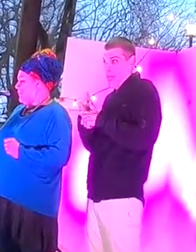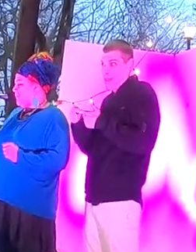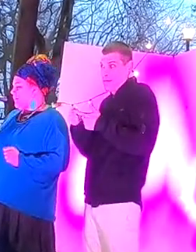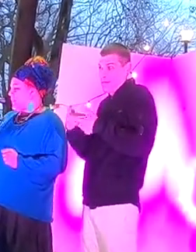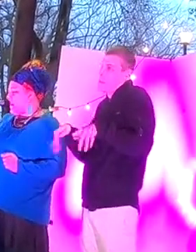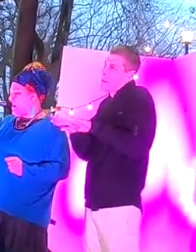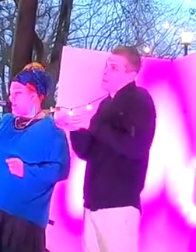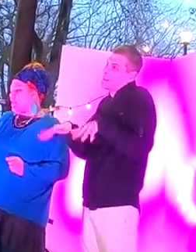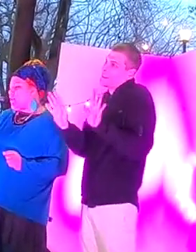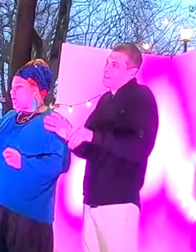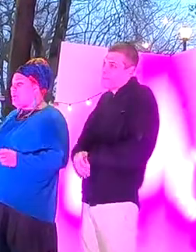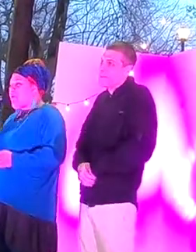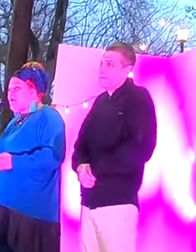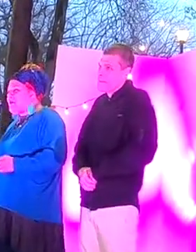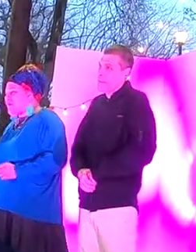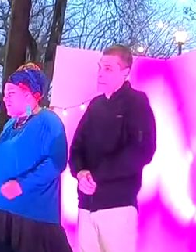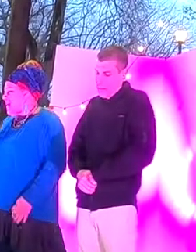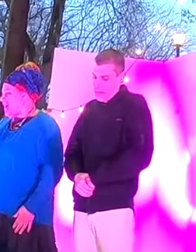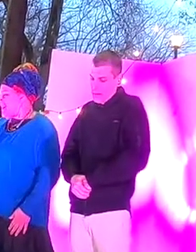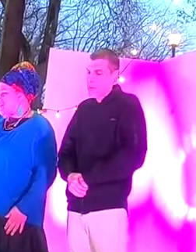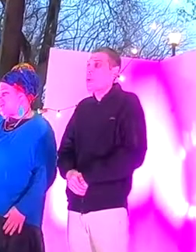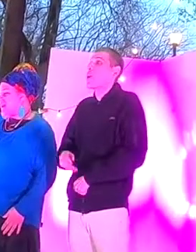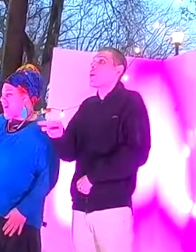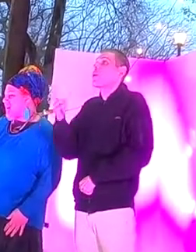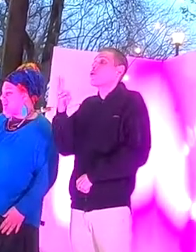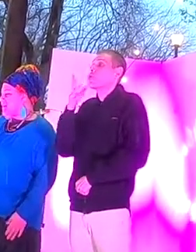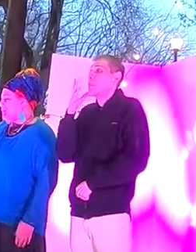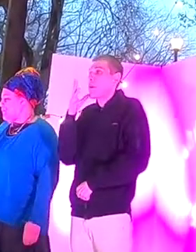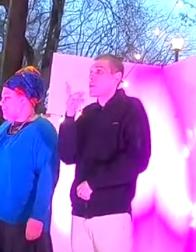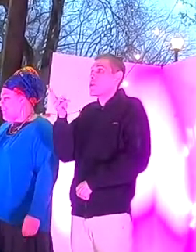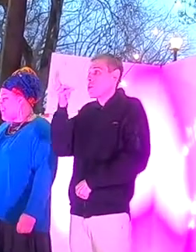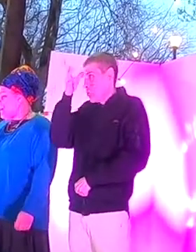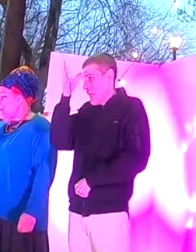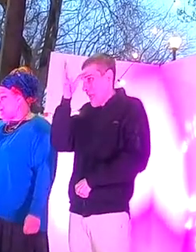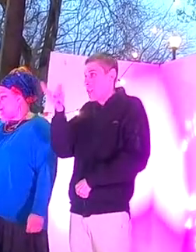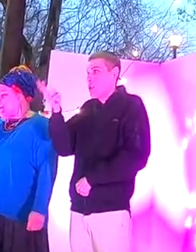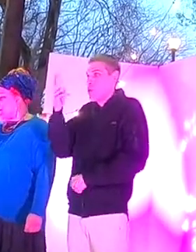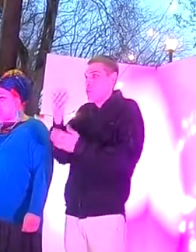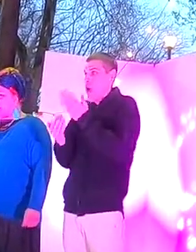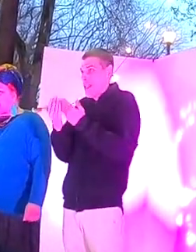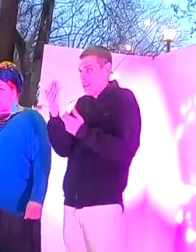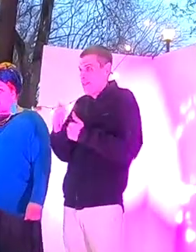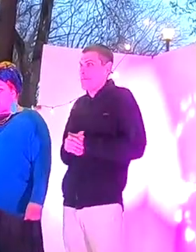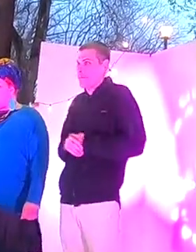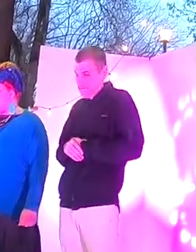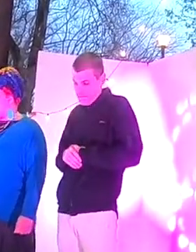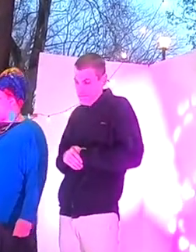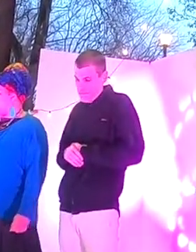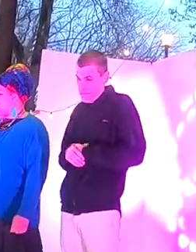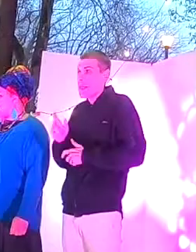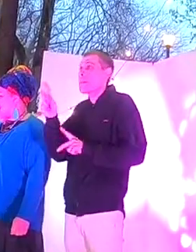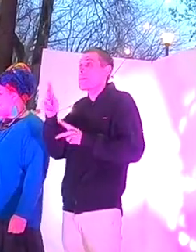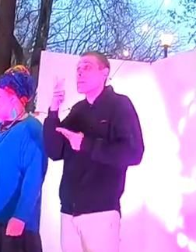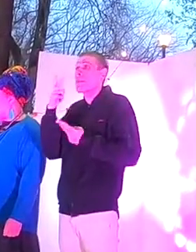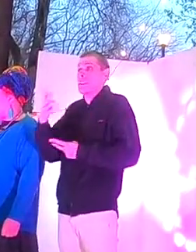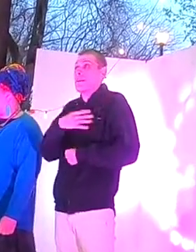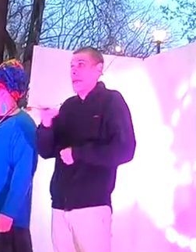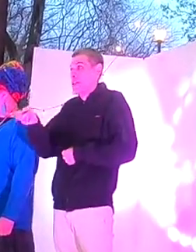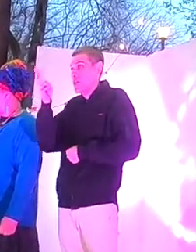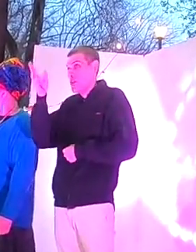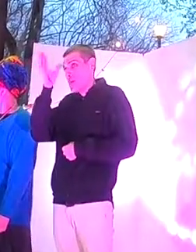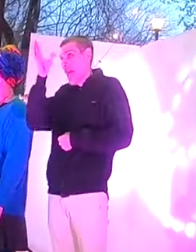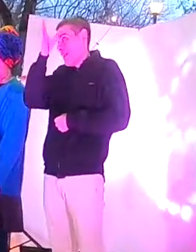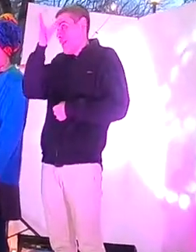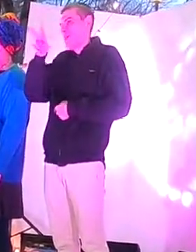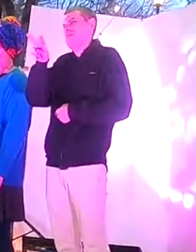close. So two moms, two dads, two hands. People see my two dads and think